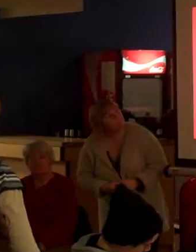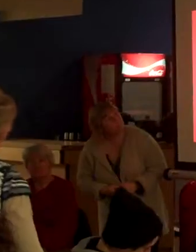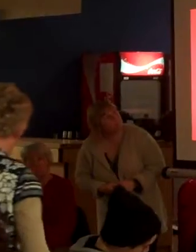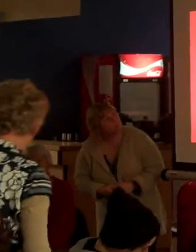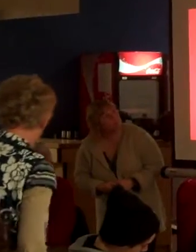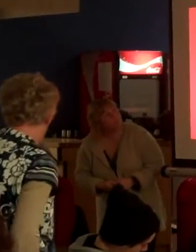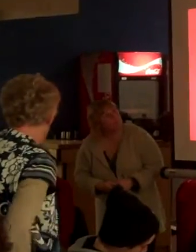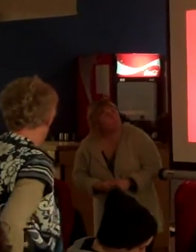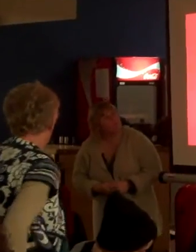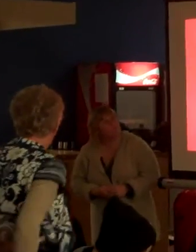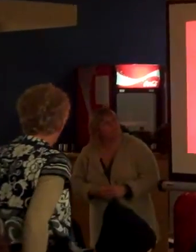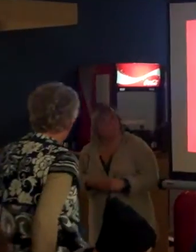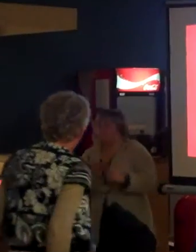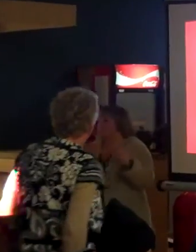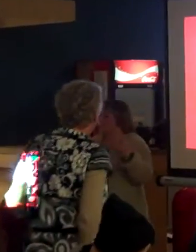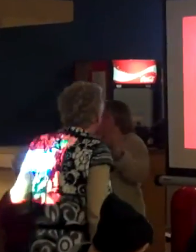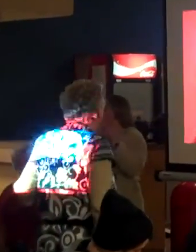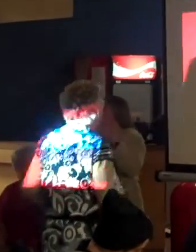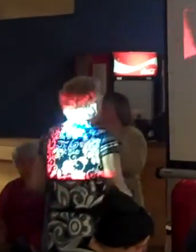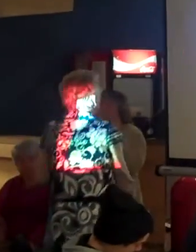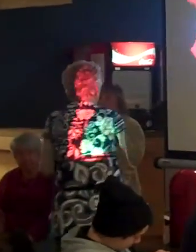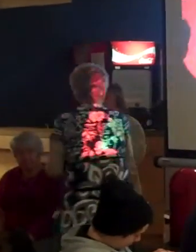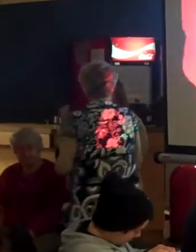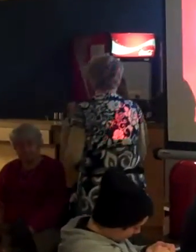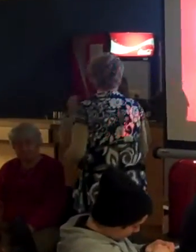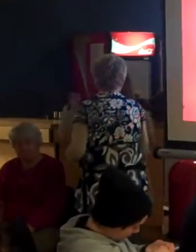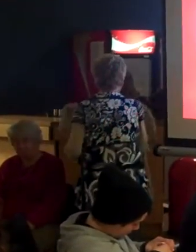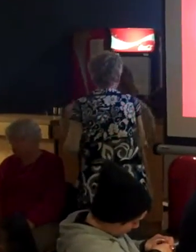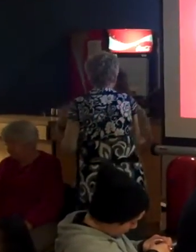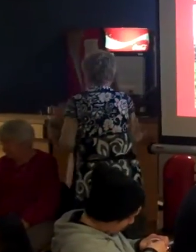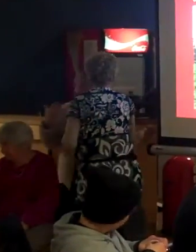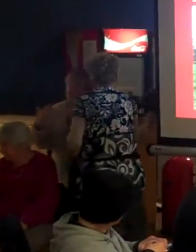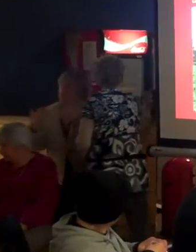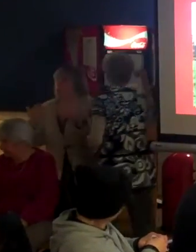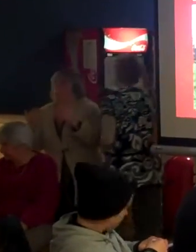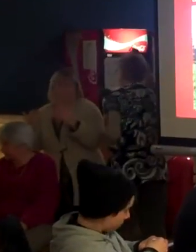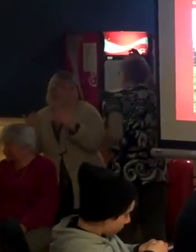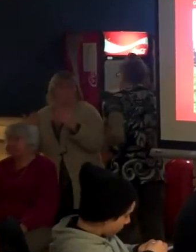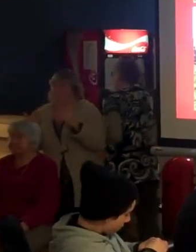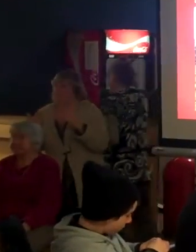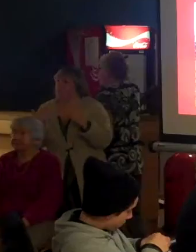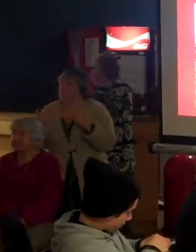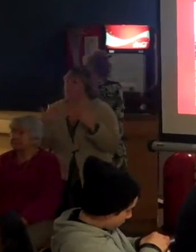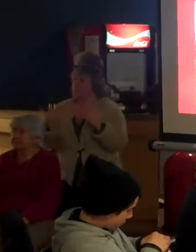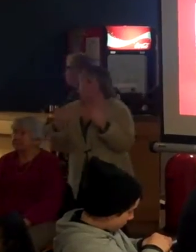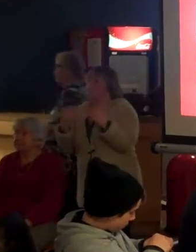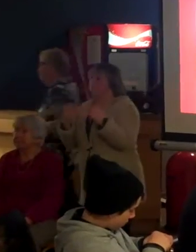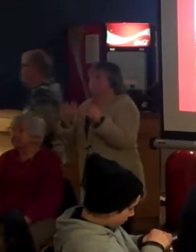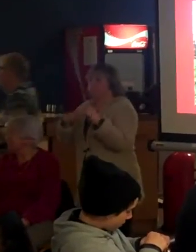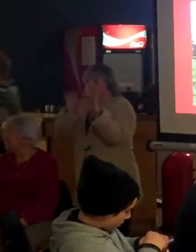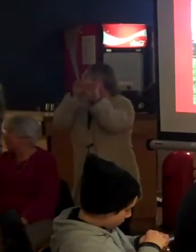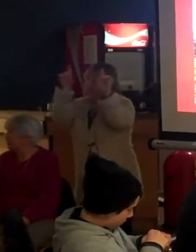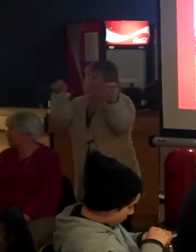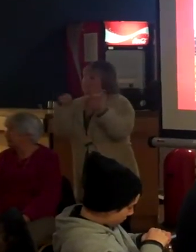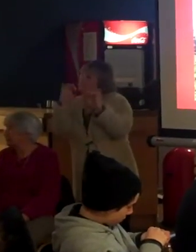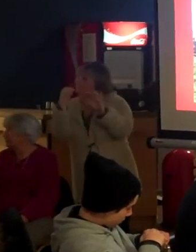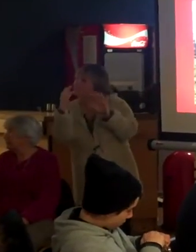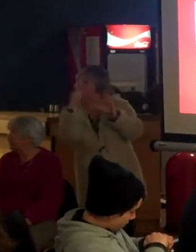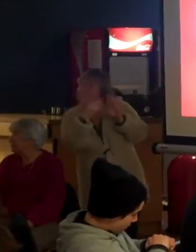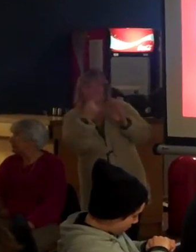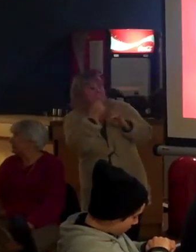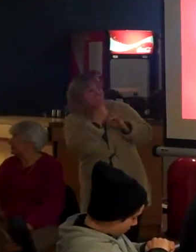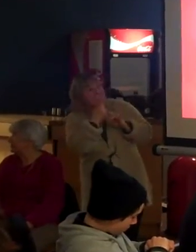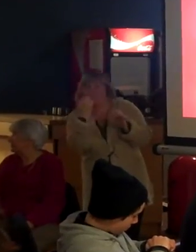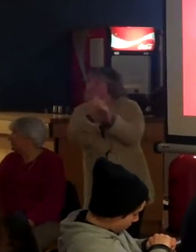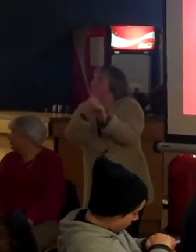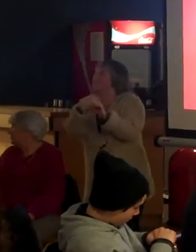So in brief, that is the training center. And from the picture you can see this is the work I've been doing in the